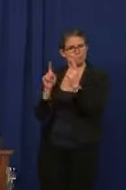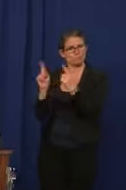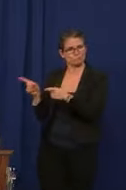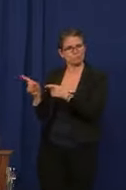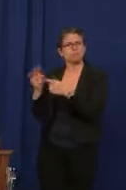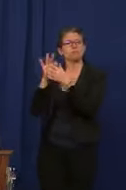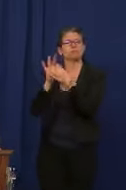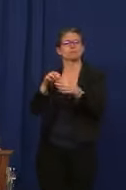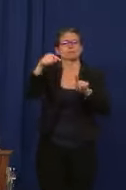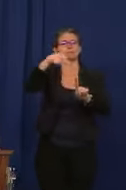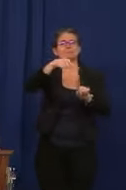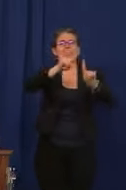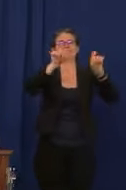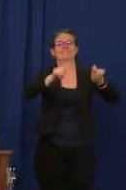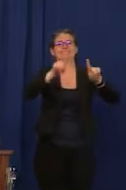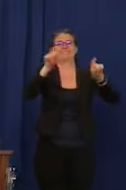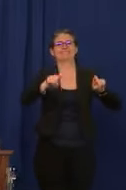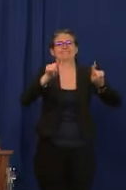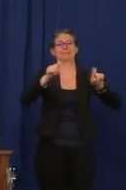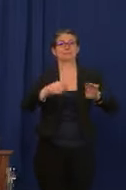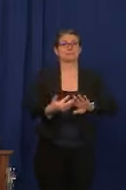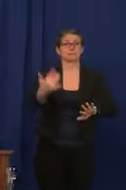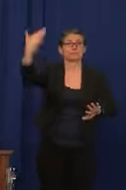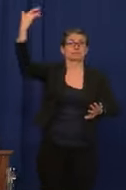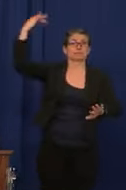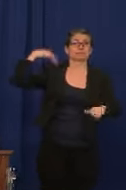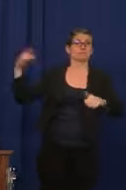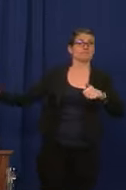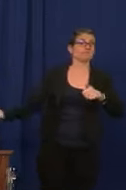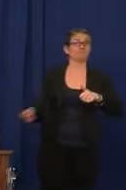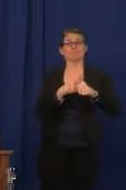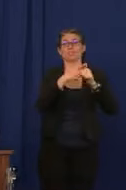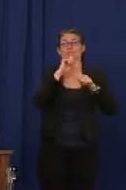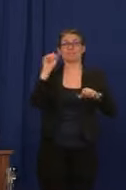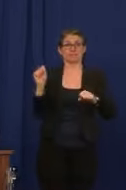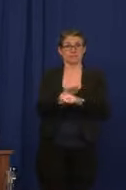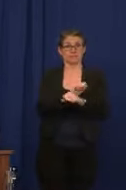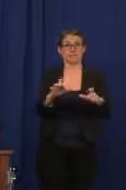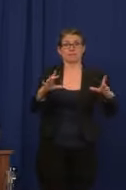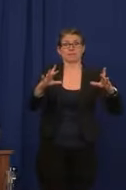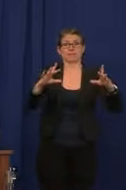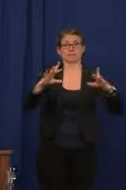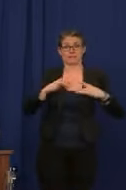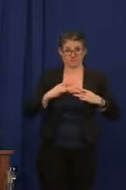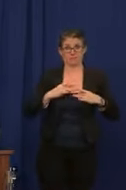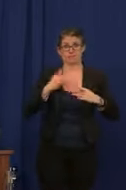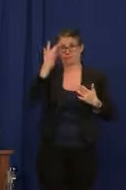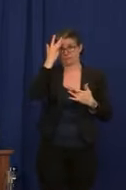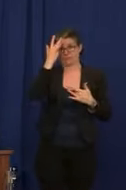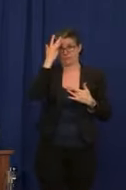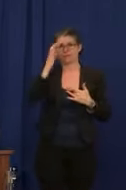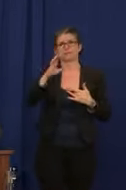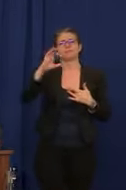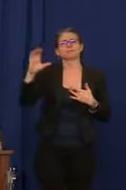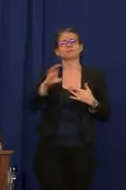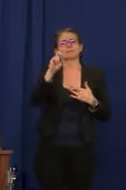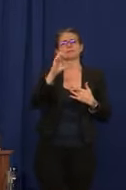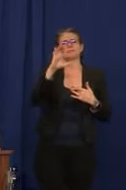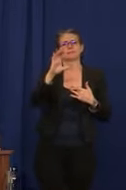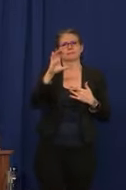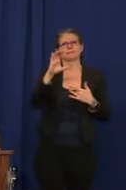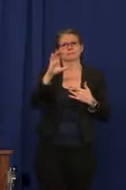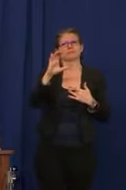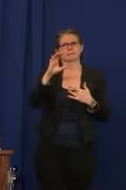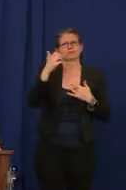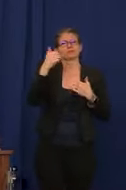first confirmed case more than a month ago, it seems as though CDC has been trying to manage this outbreak with a very limited testing